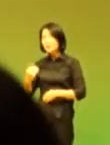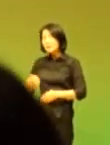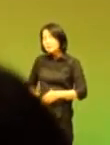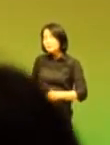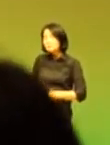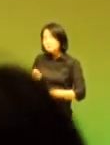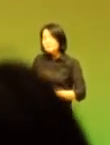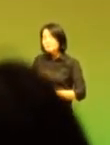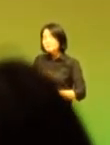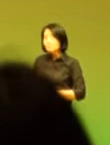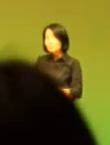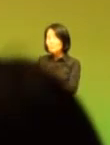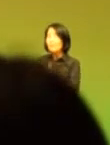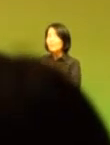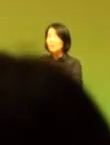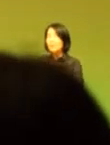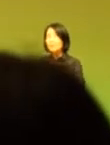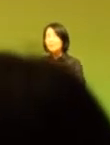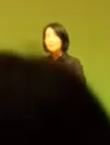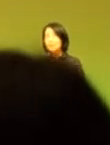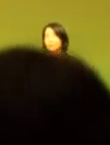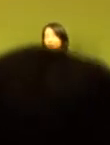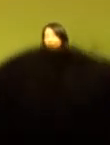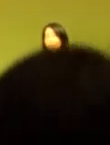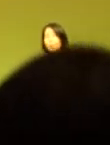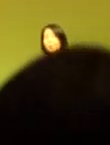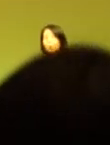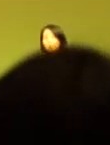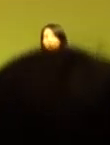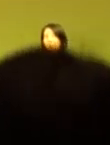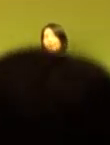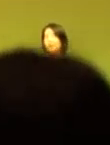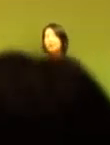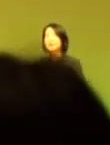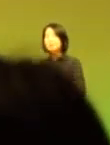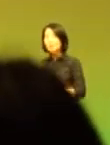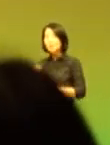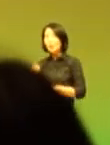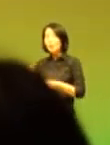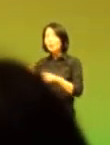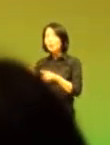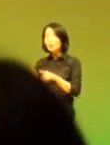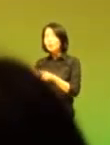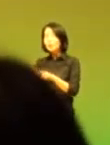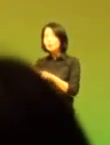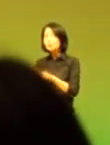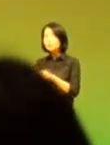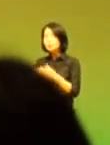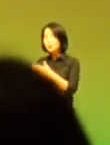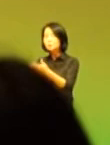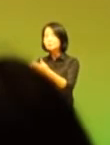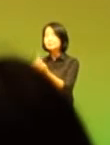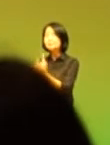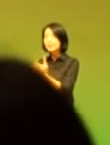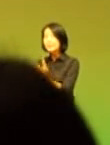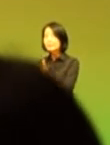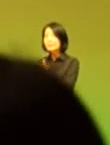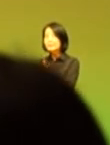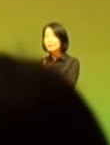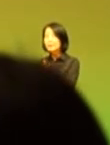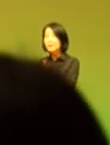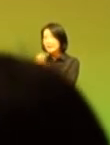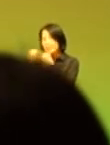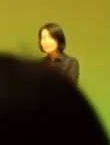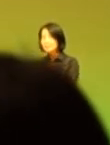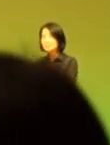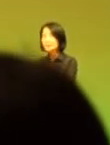actors that are coming on board in our shared effort. And I want to spend my last couple of minutes talking about something we don't often